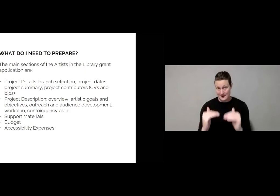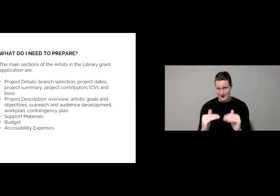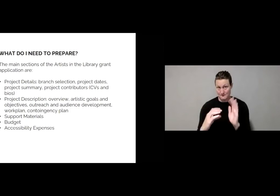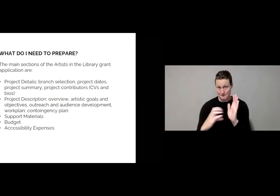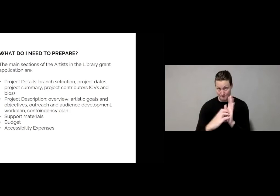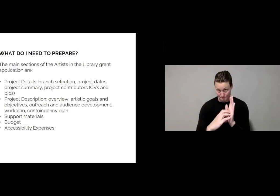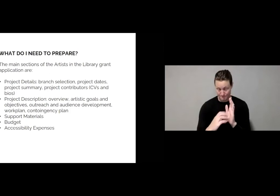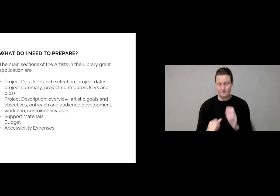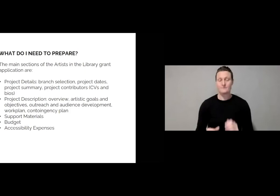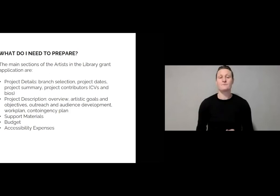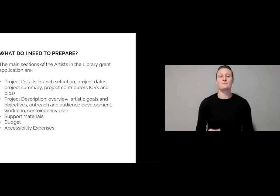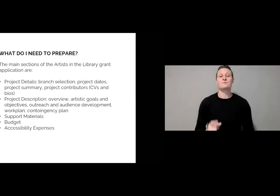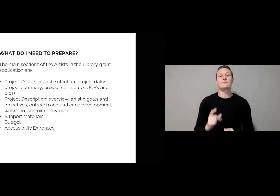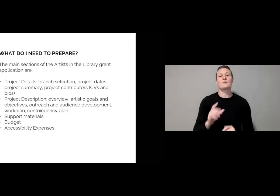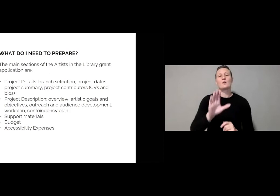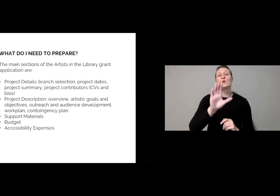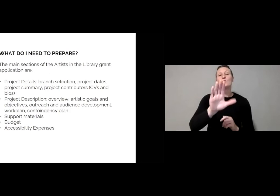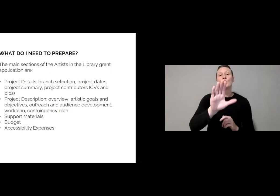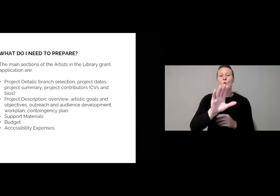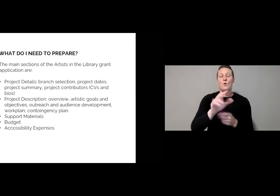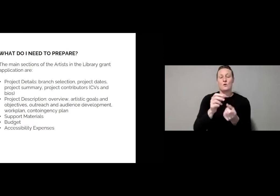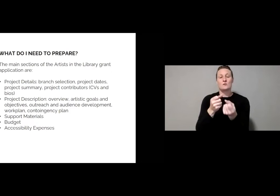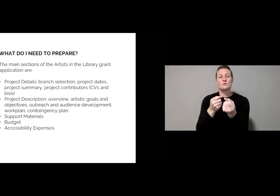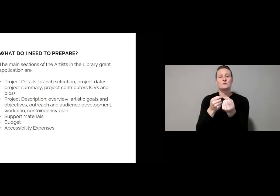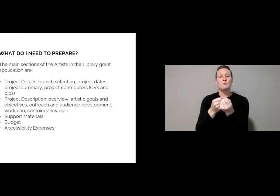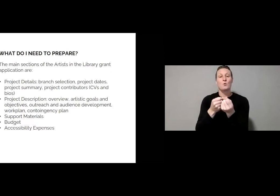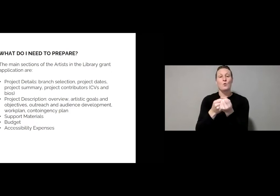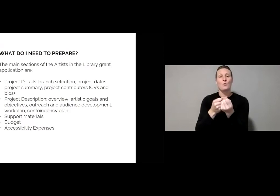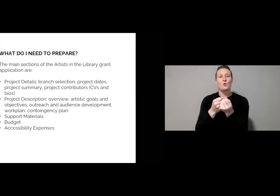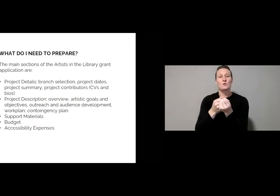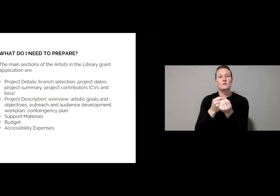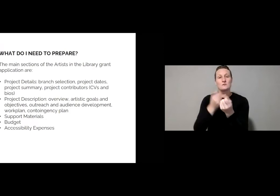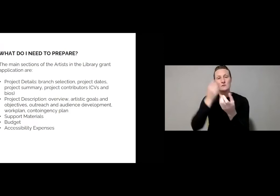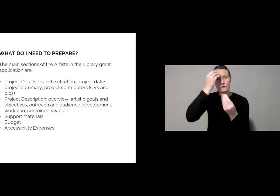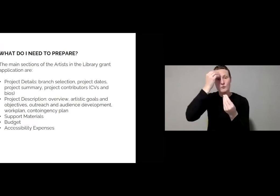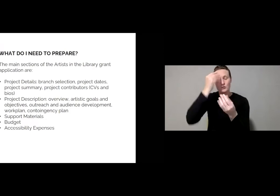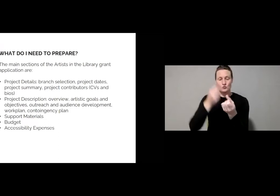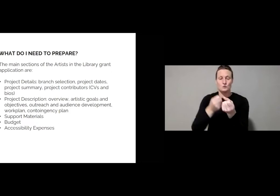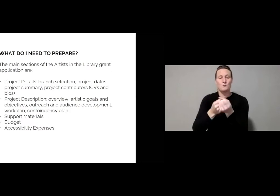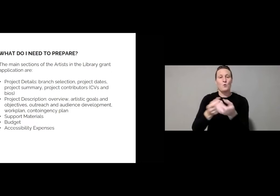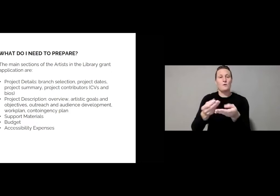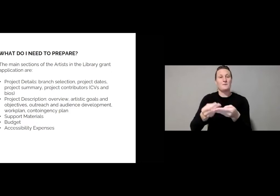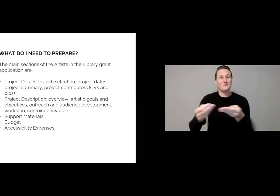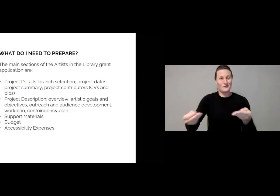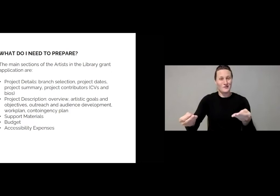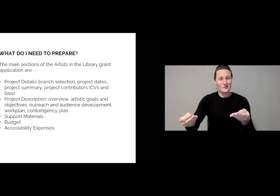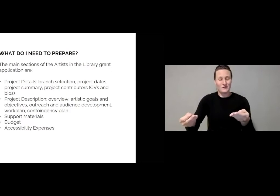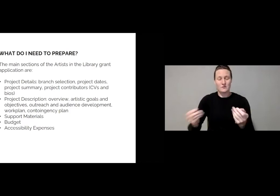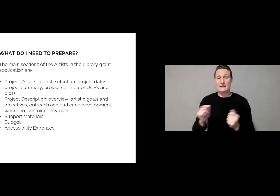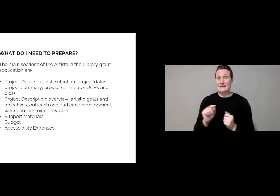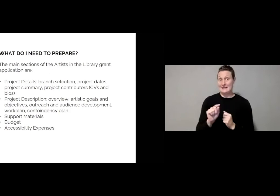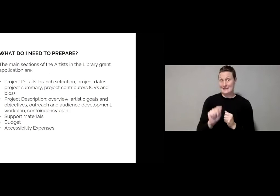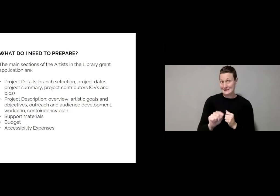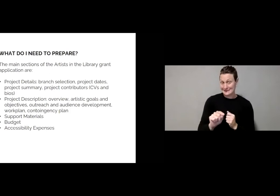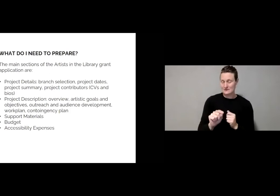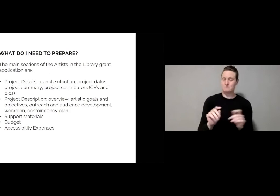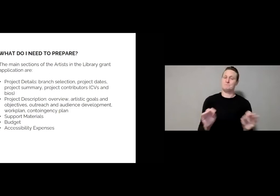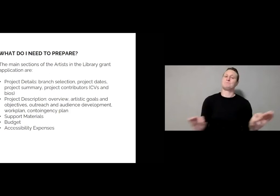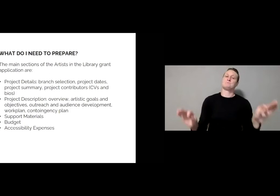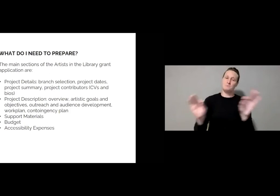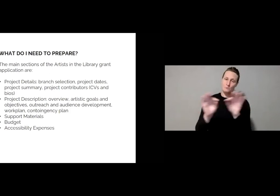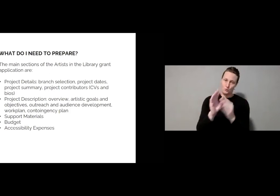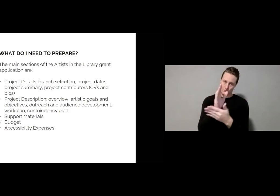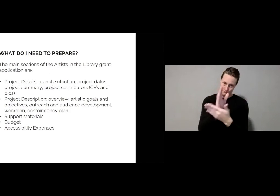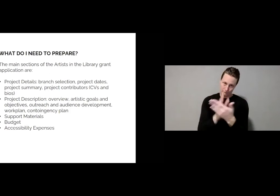is for your support materials. And this is a really important section. It's where you get to show the scope of your